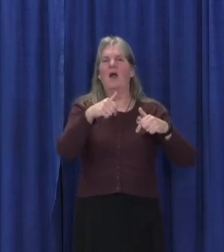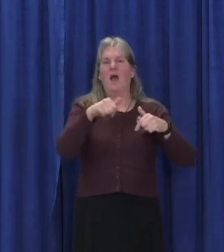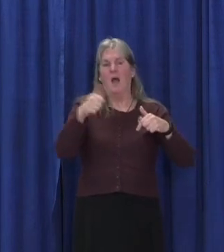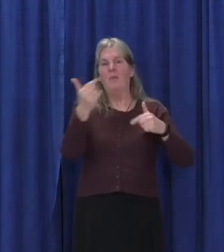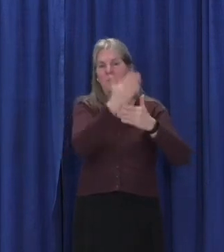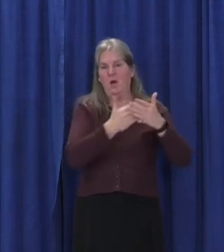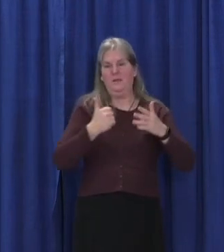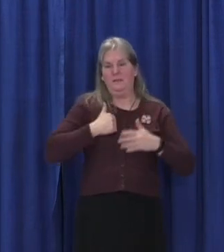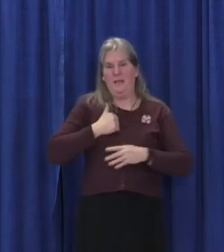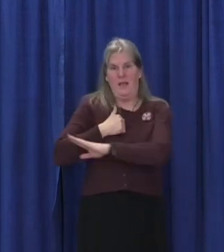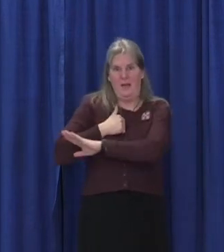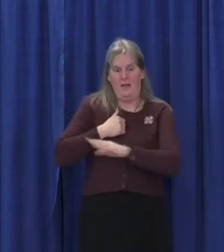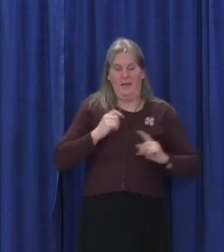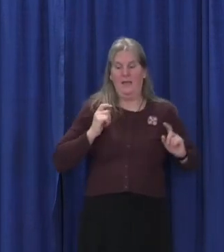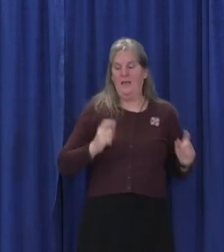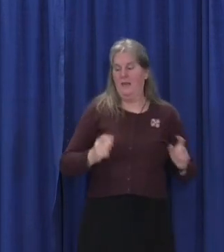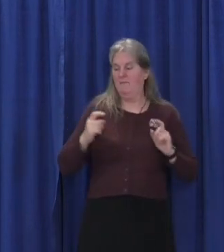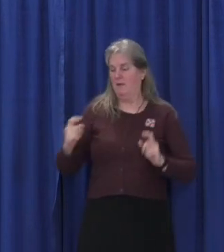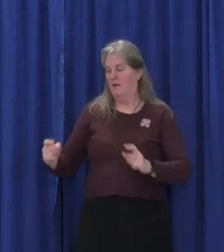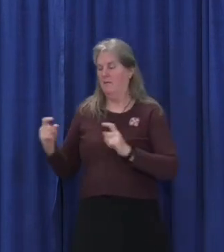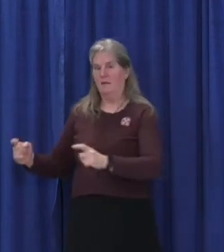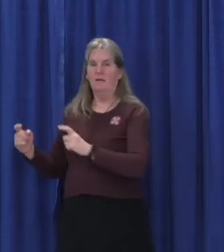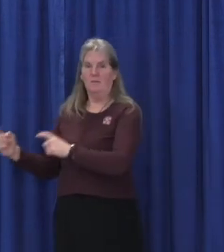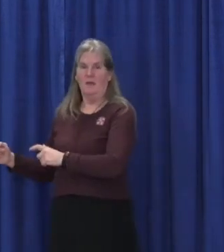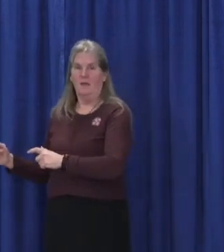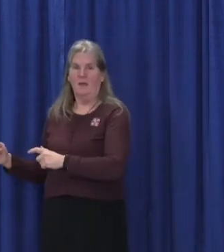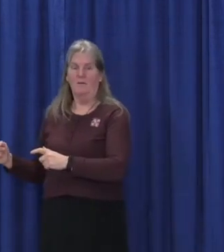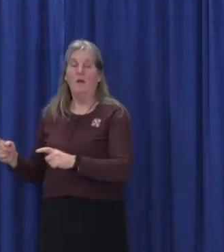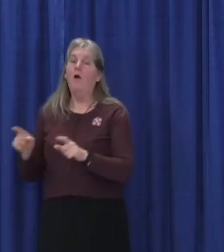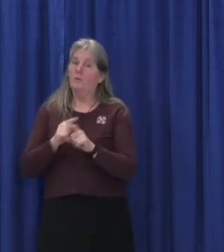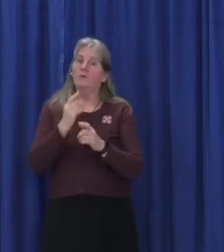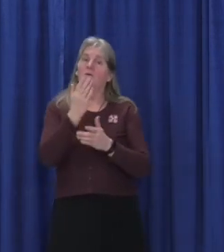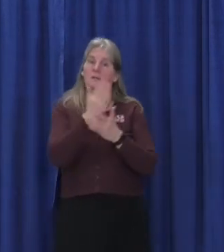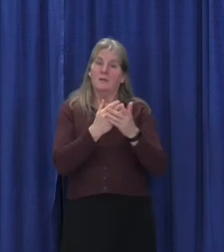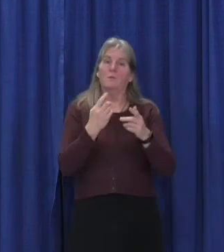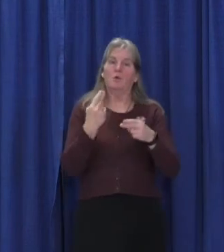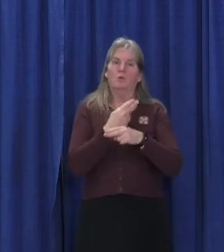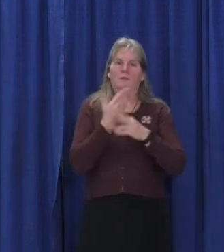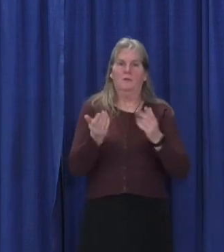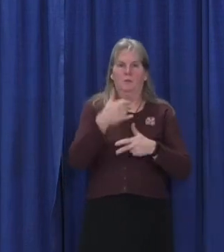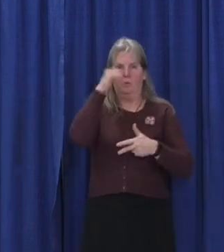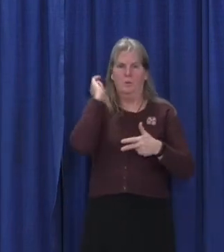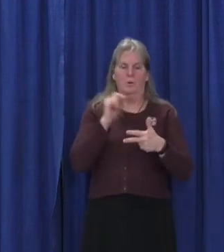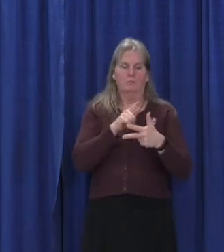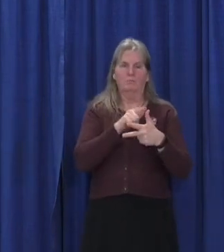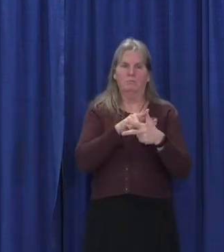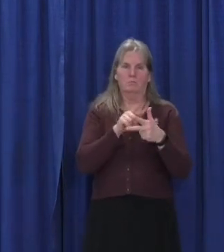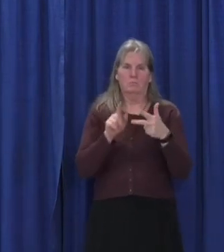Canada at this time and are also being used here in Yukon.